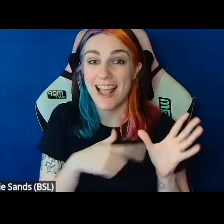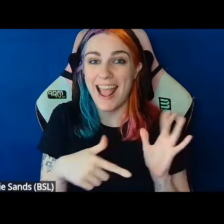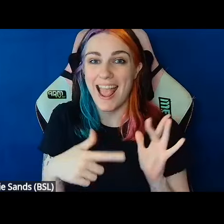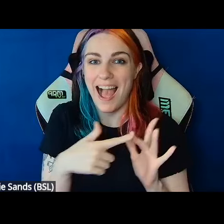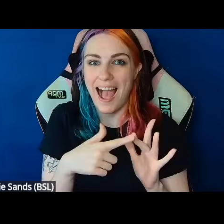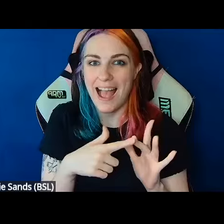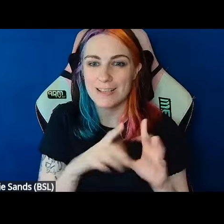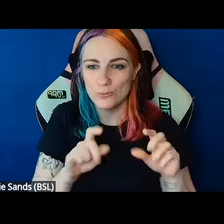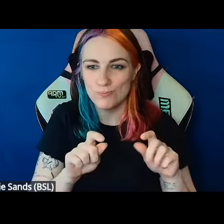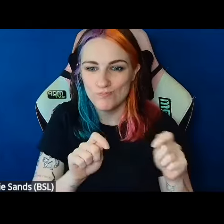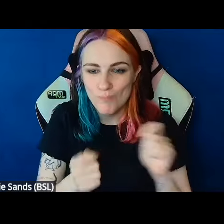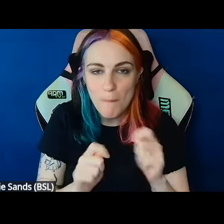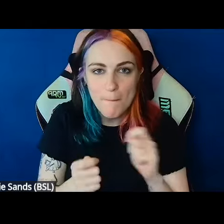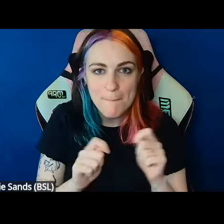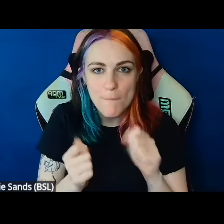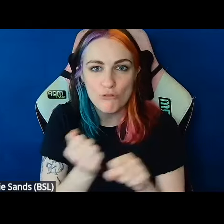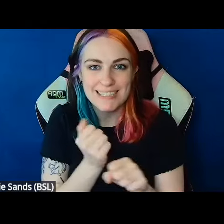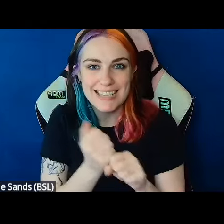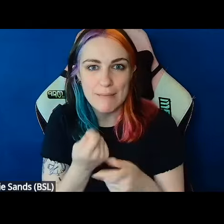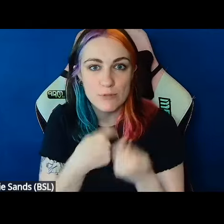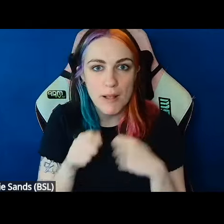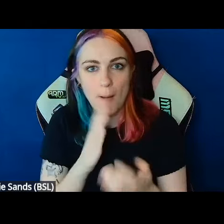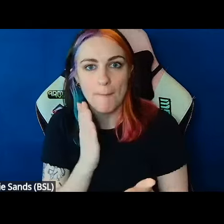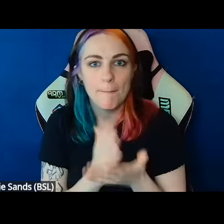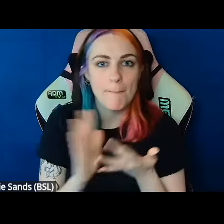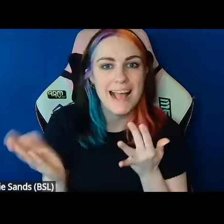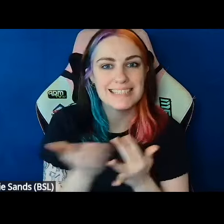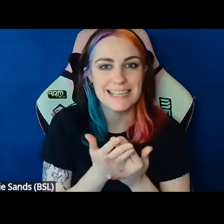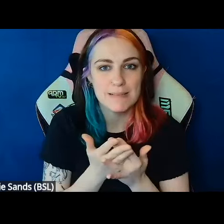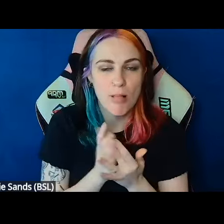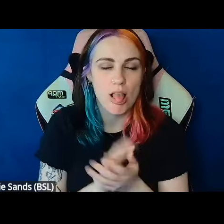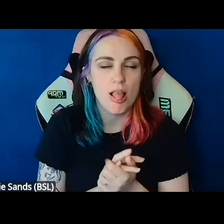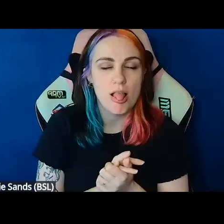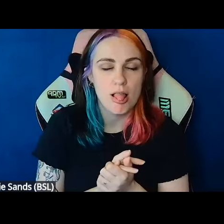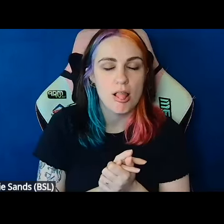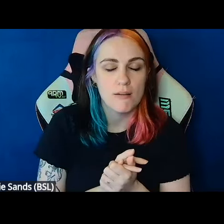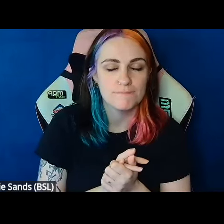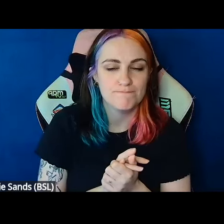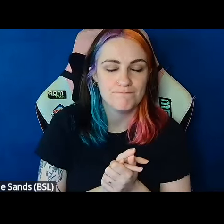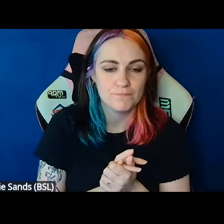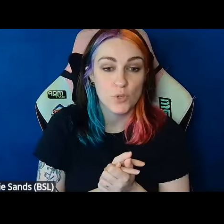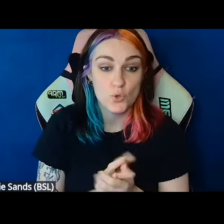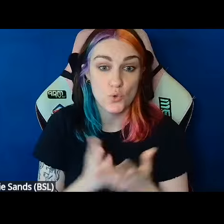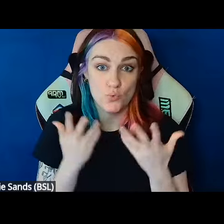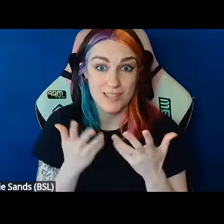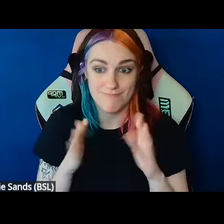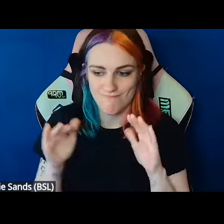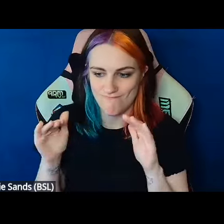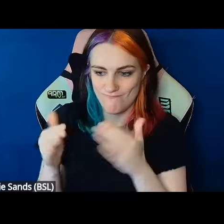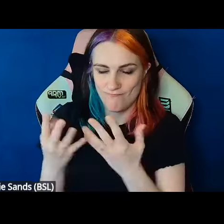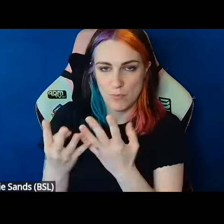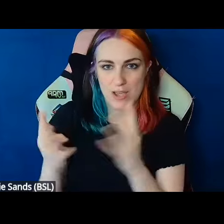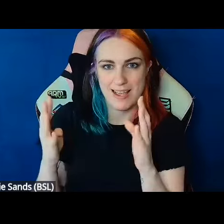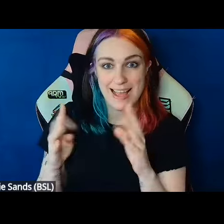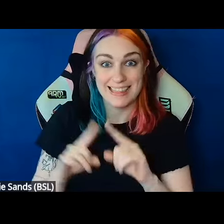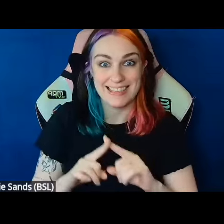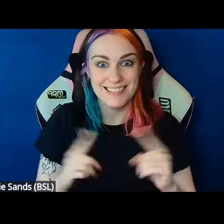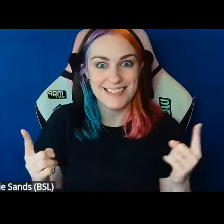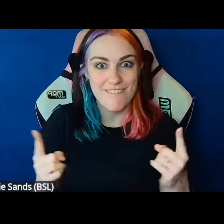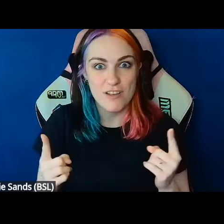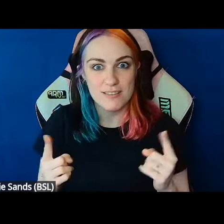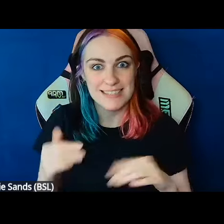them more accessible. So in this panel, we're focusing on what difference it has made and both what it does